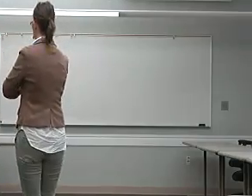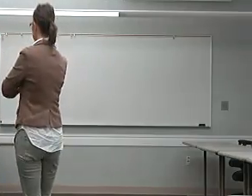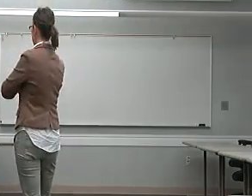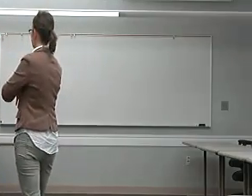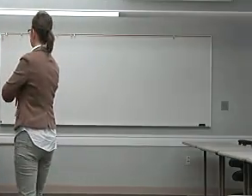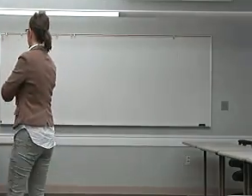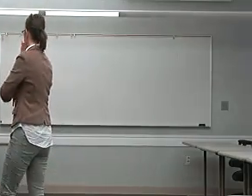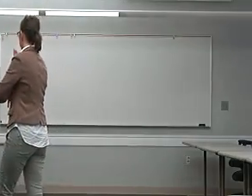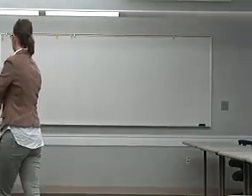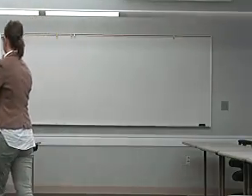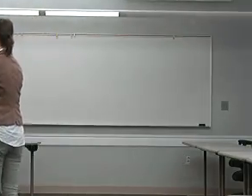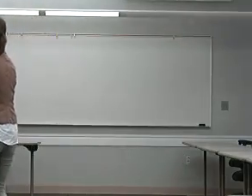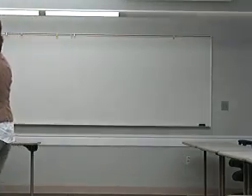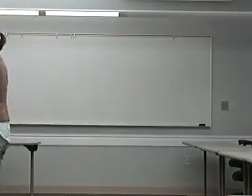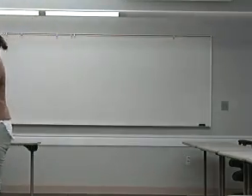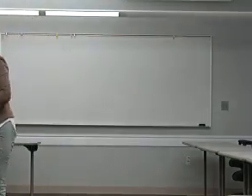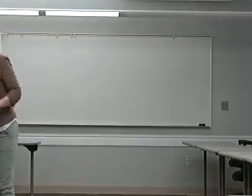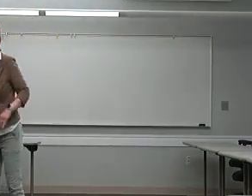Sure, okay.